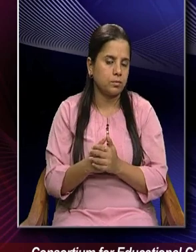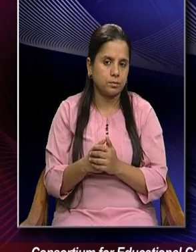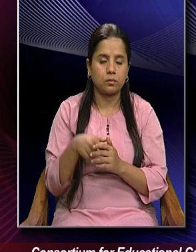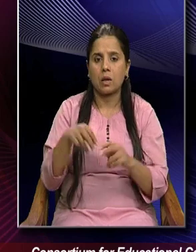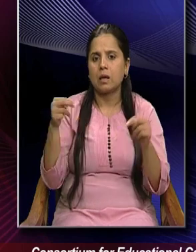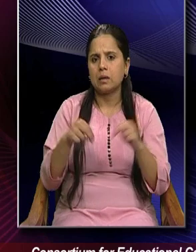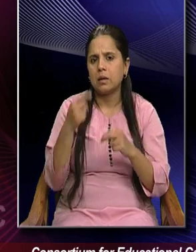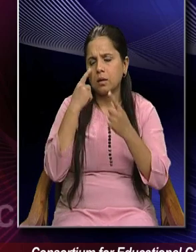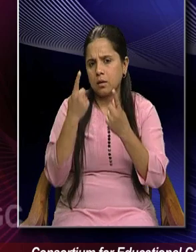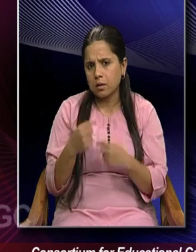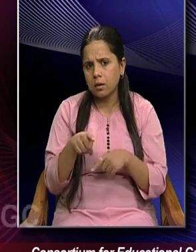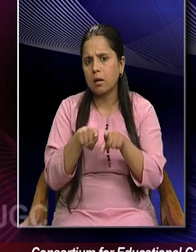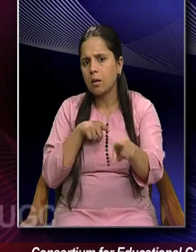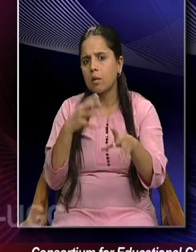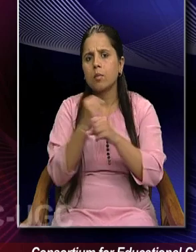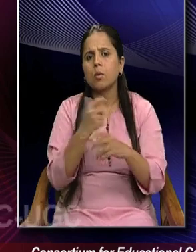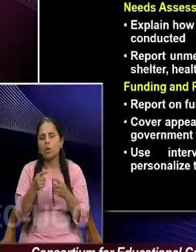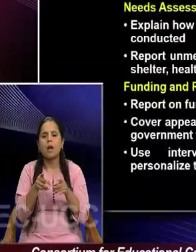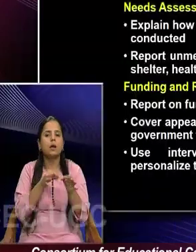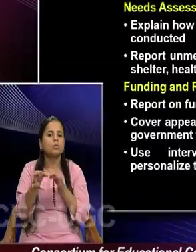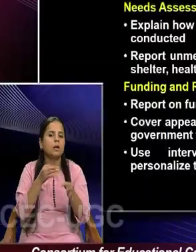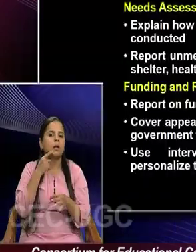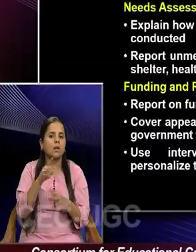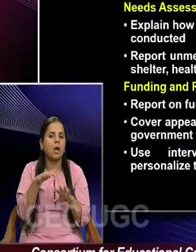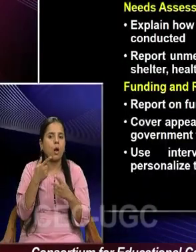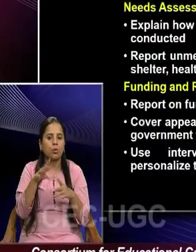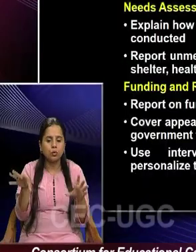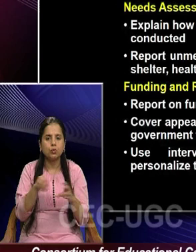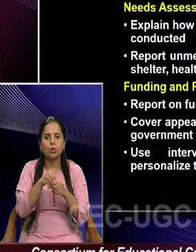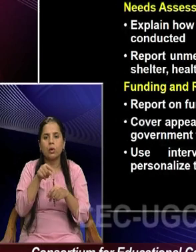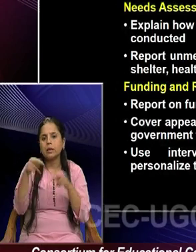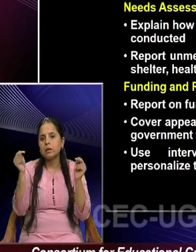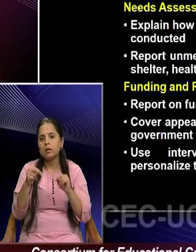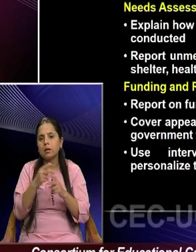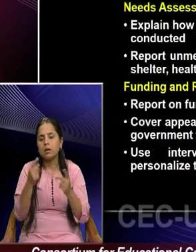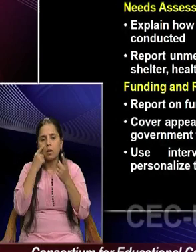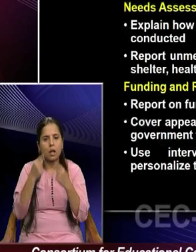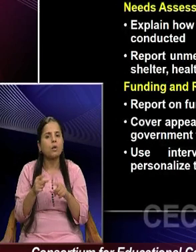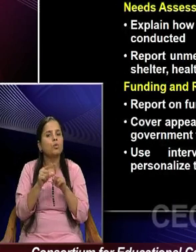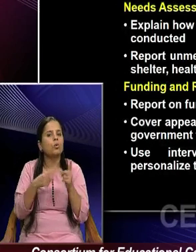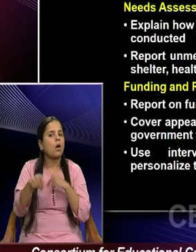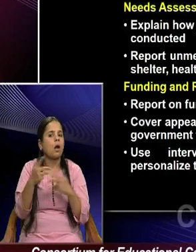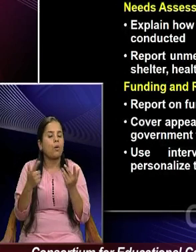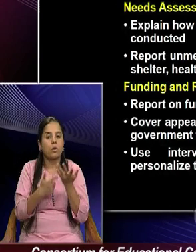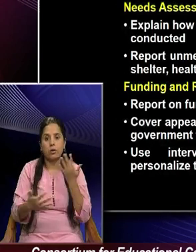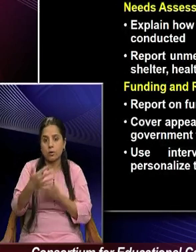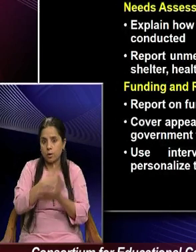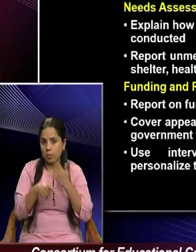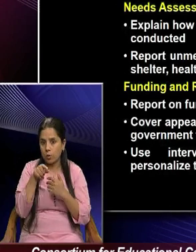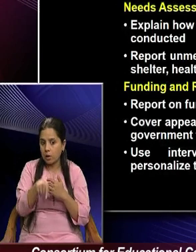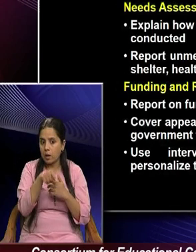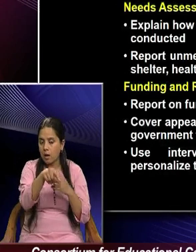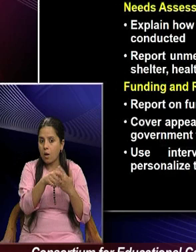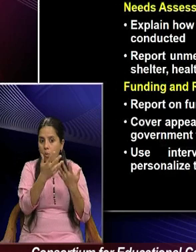Needs assessment and gaps. Explain how joint needs assessments are conducted. Report unmet